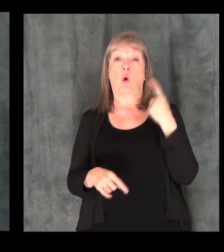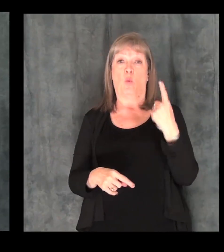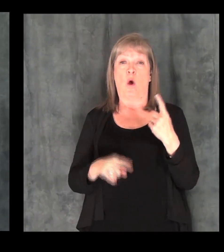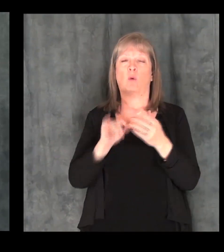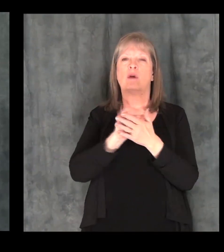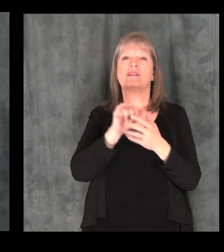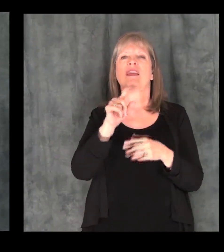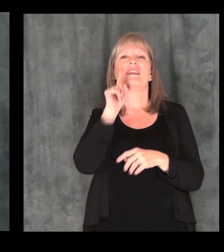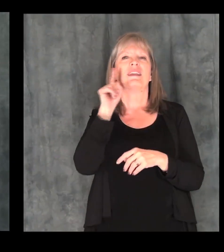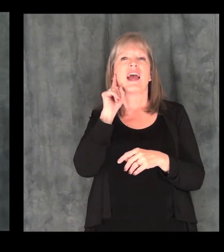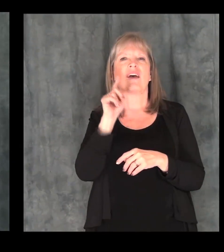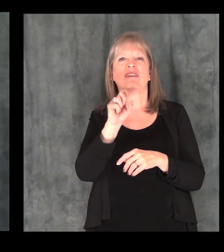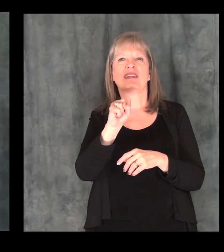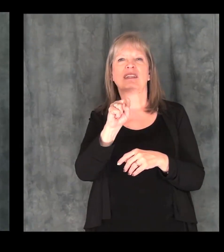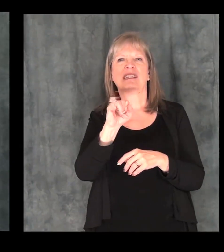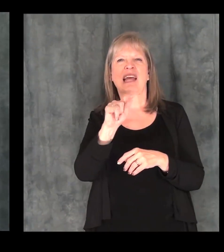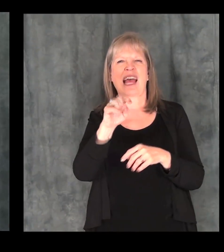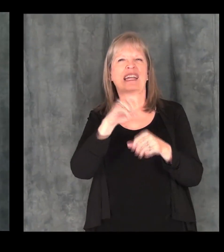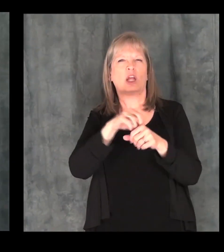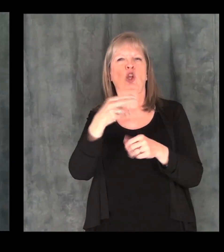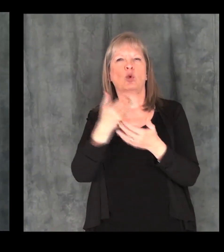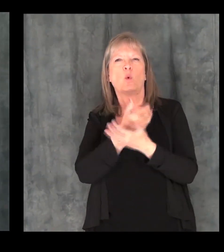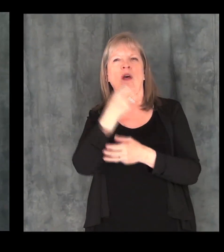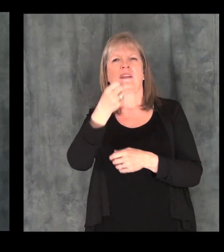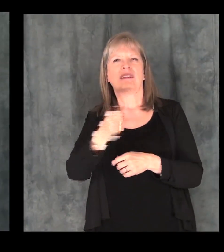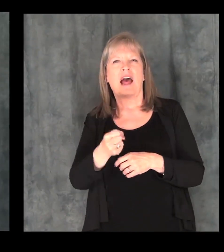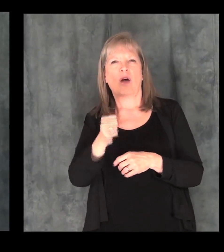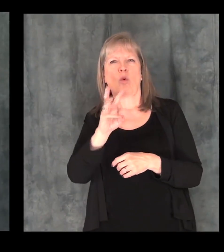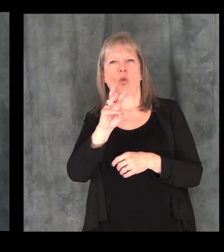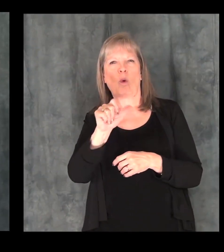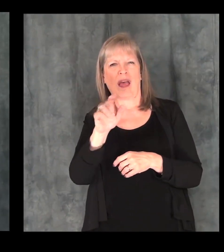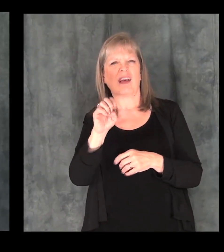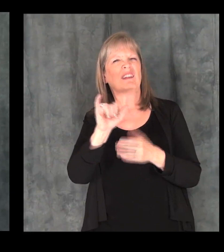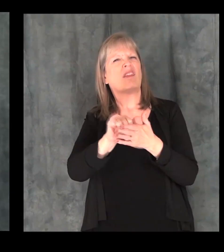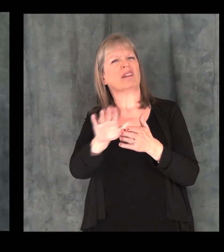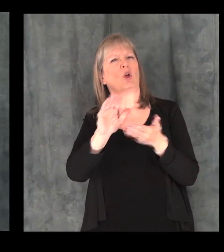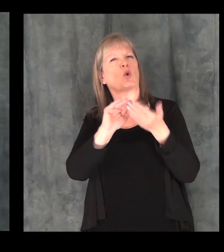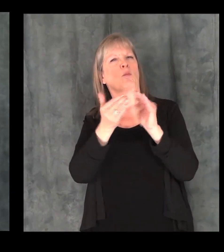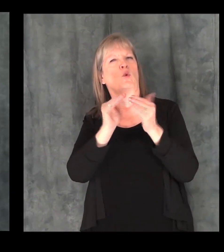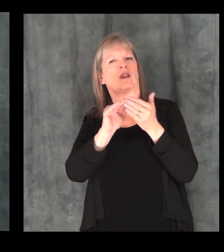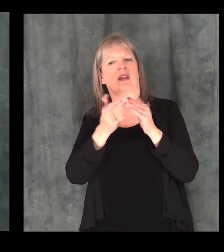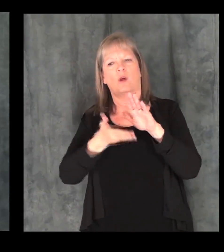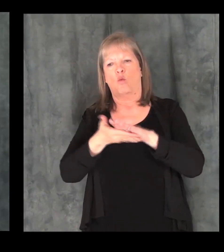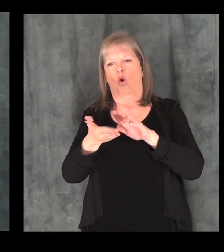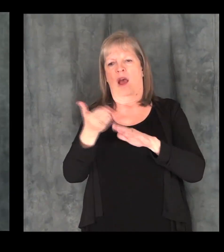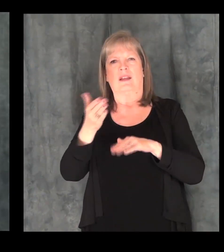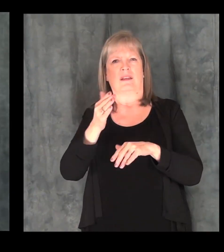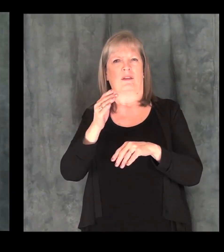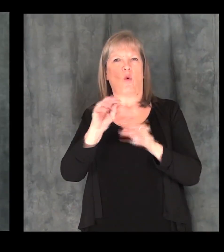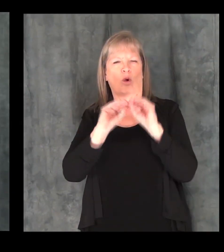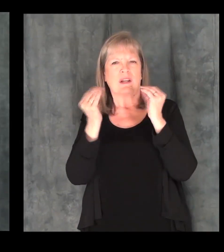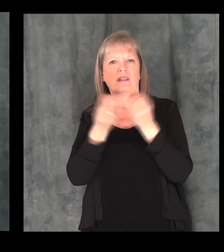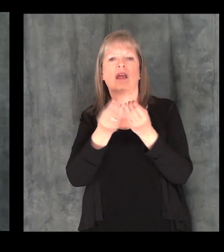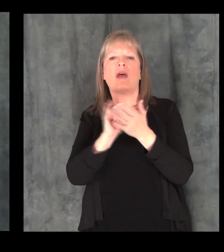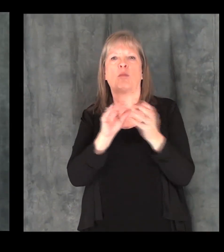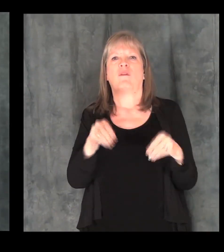Society of New South Wales. That's a community-run, sort of based organisation which provides interpreting services, and they